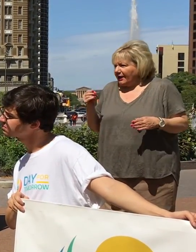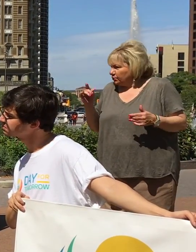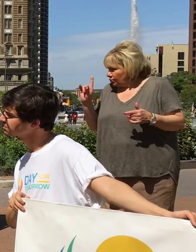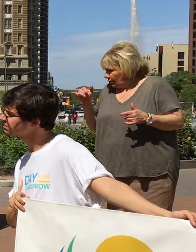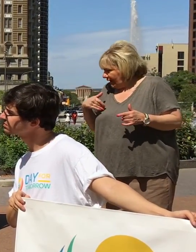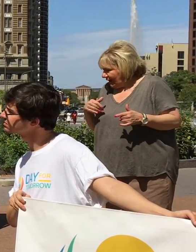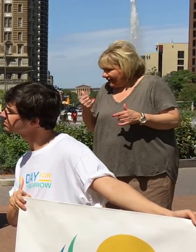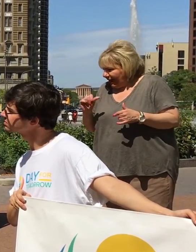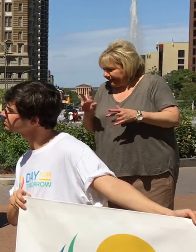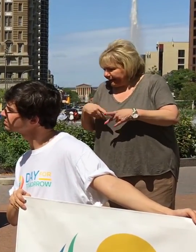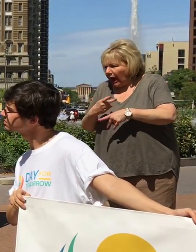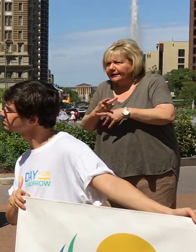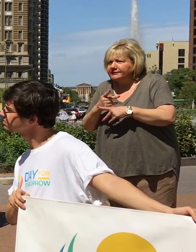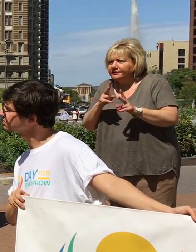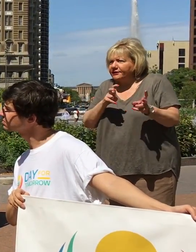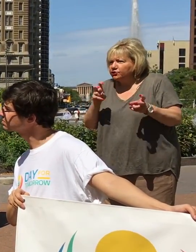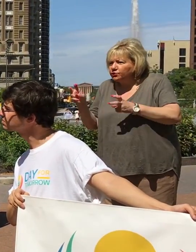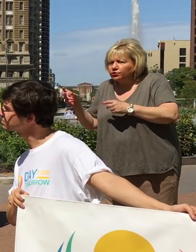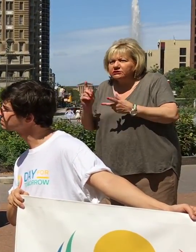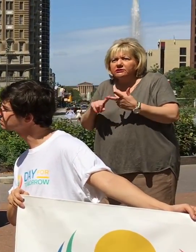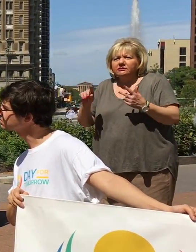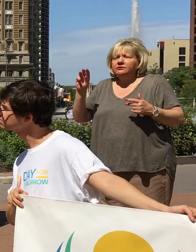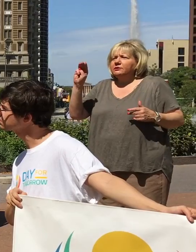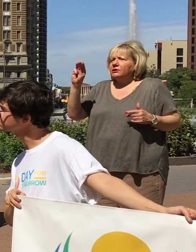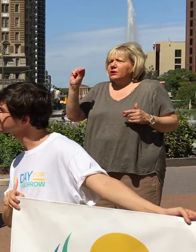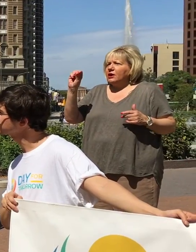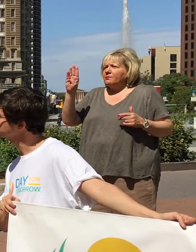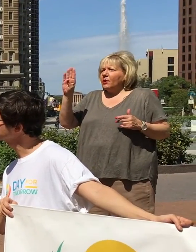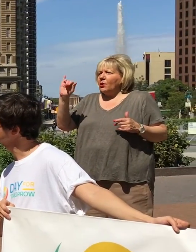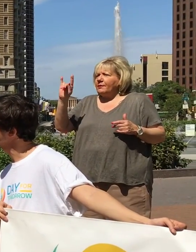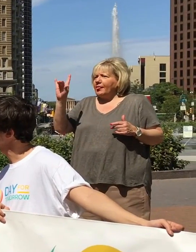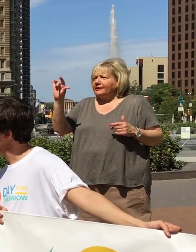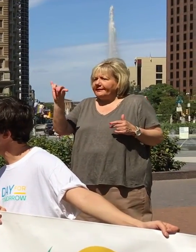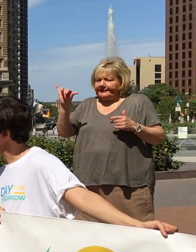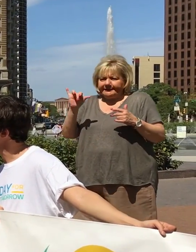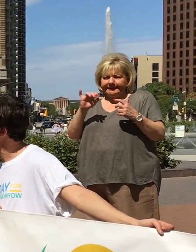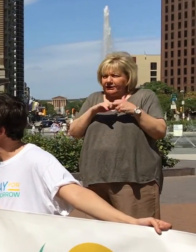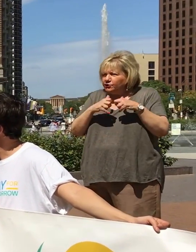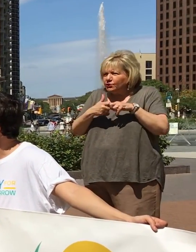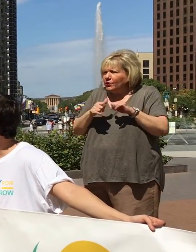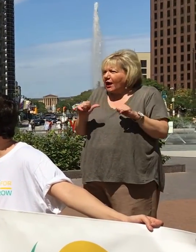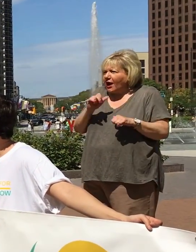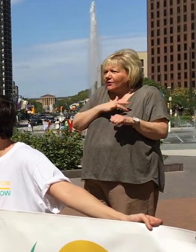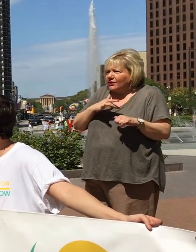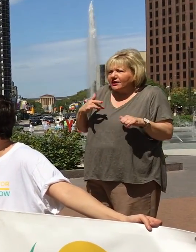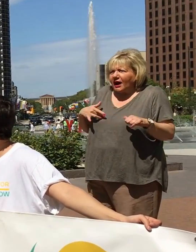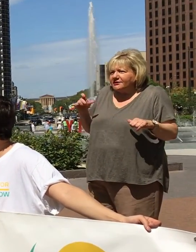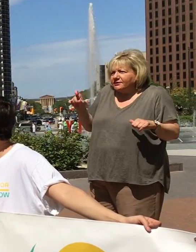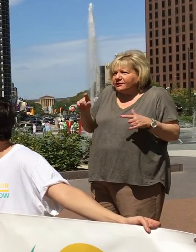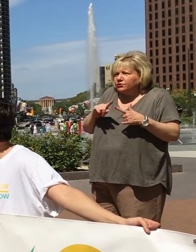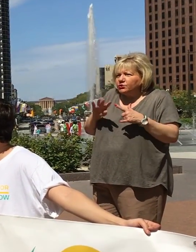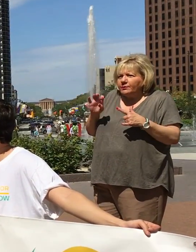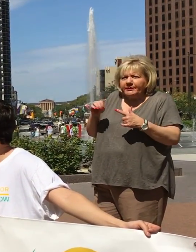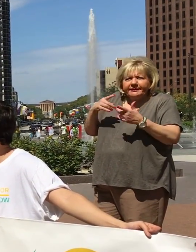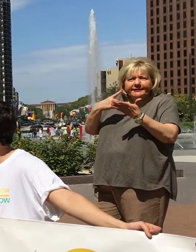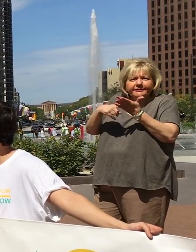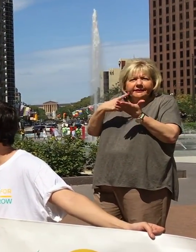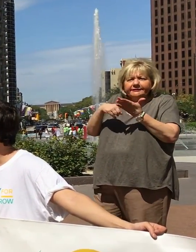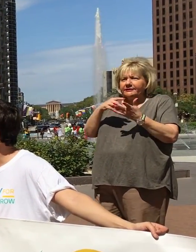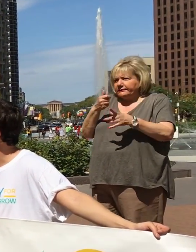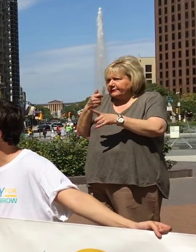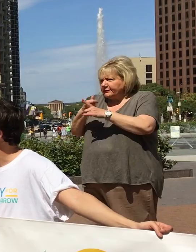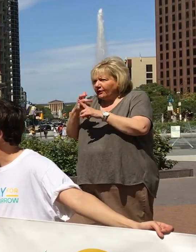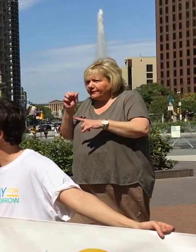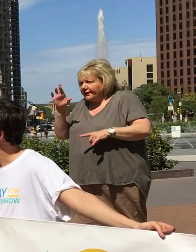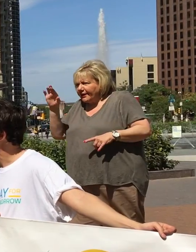may have. Do they have mobility issues? Do they have other needs that need to be addressed? Do they have self-care